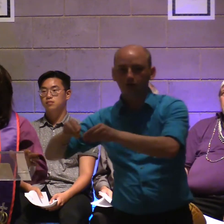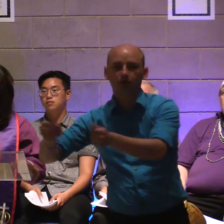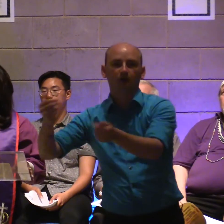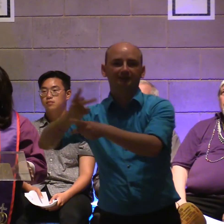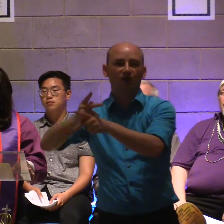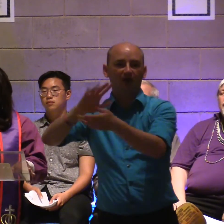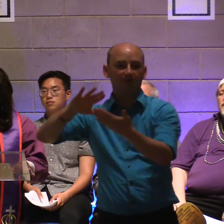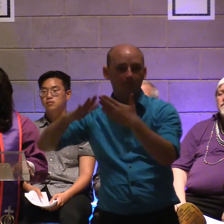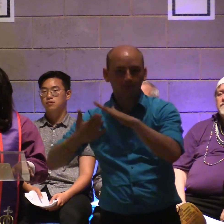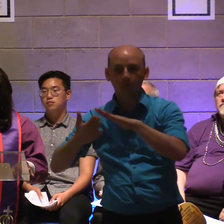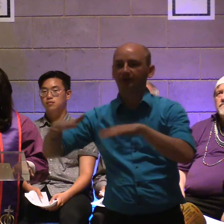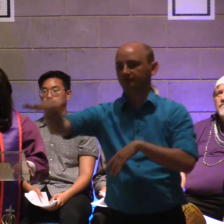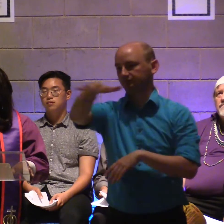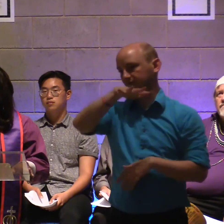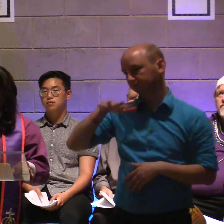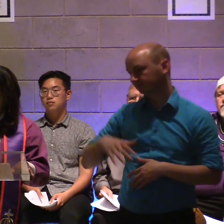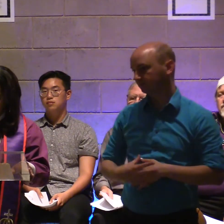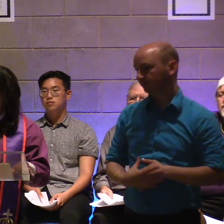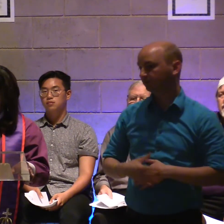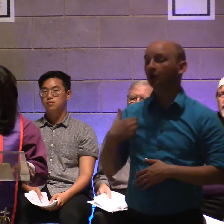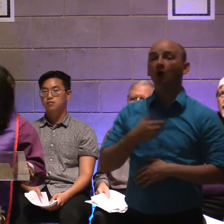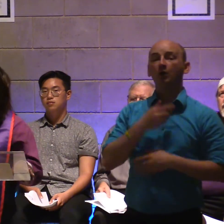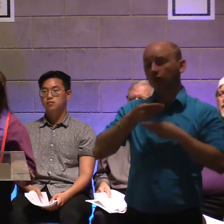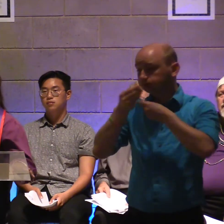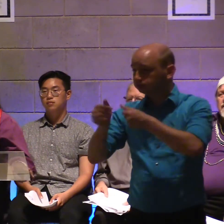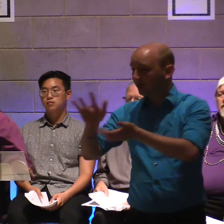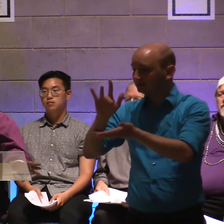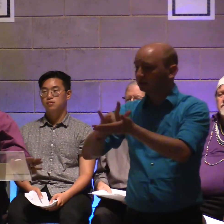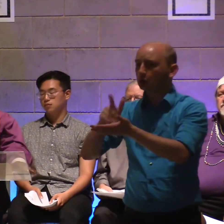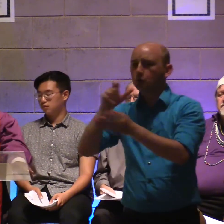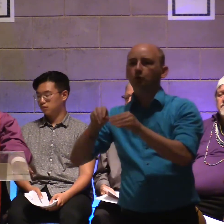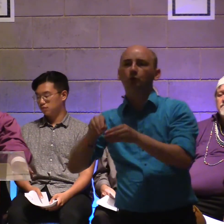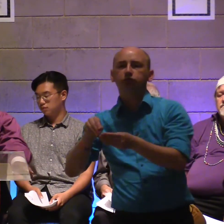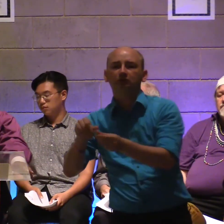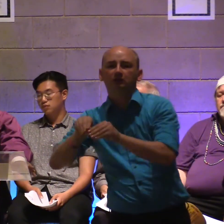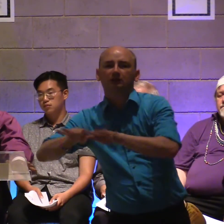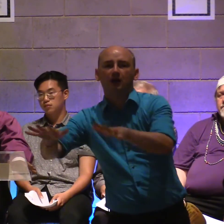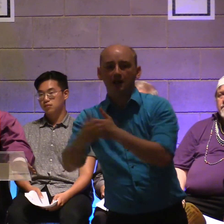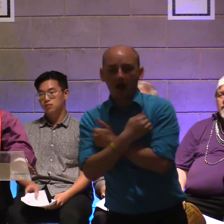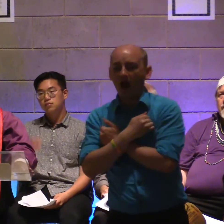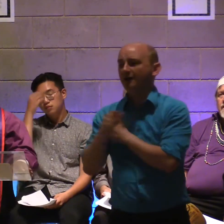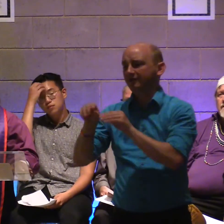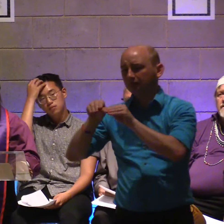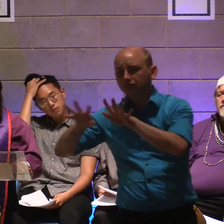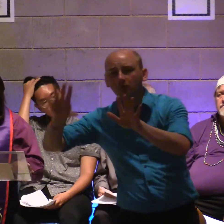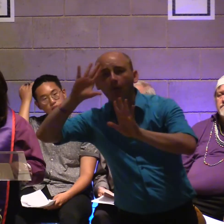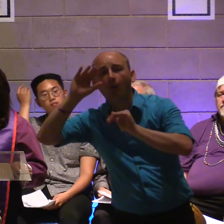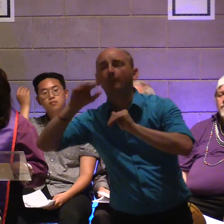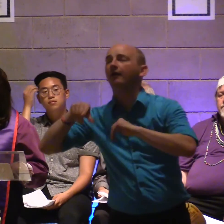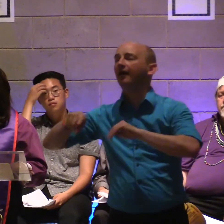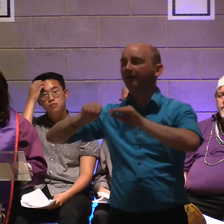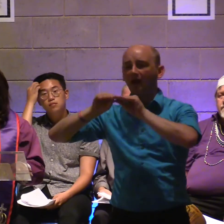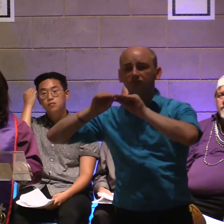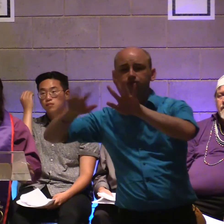community and citizens everywhere. We are sowing into a center that sows love. We're sowing into a center that sows hope. We're sowing into a center